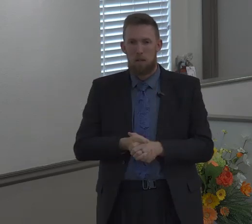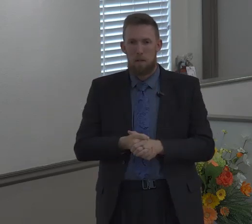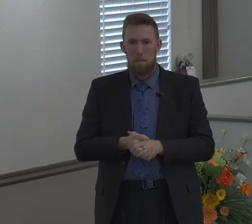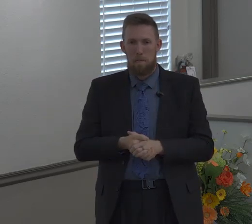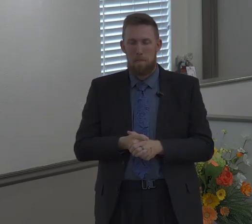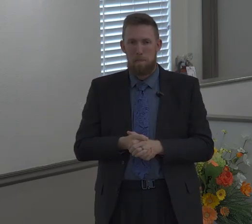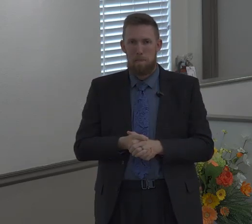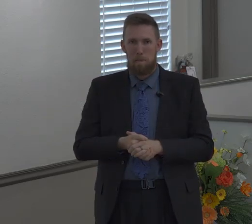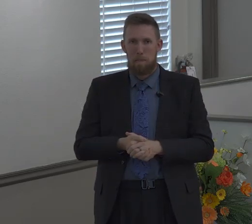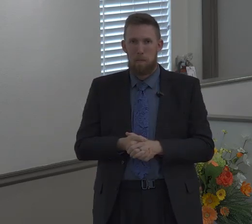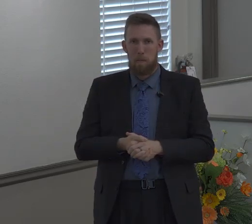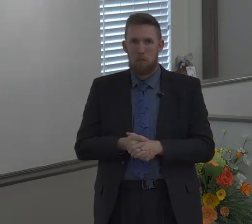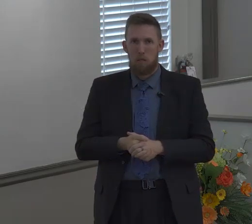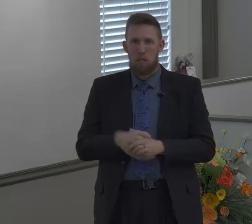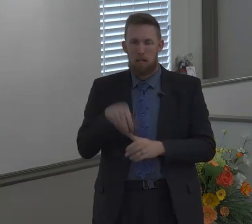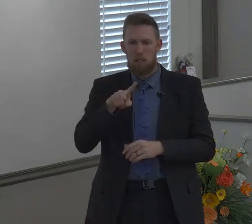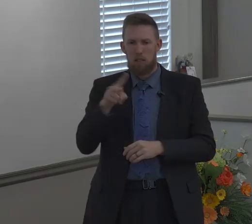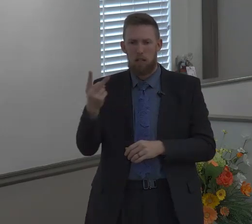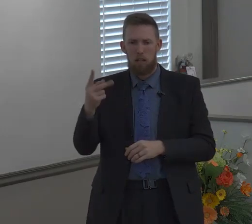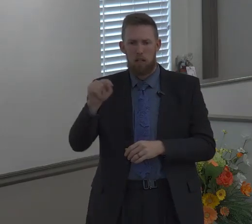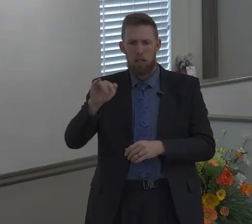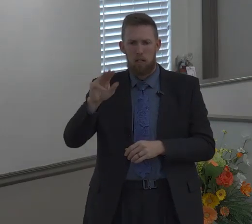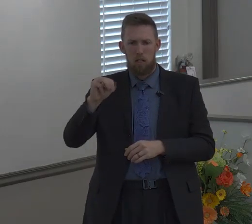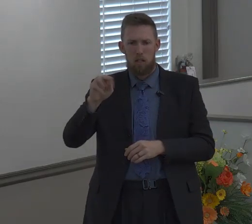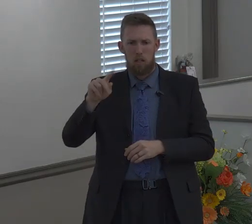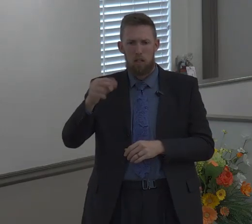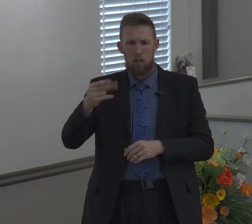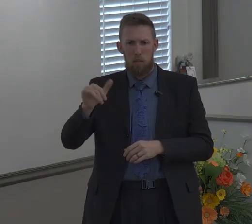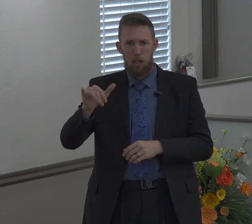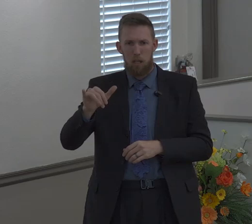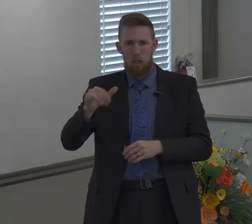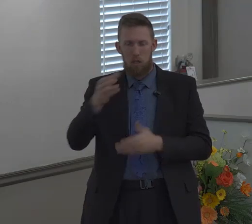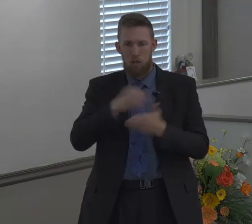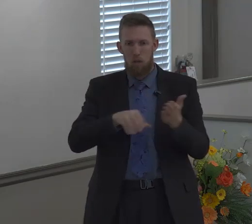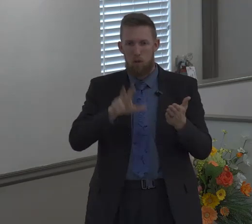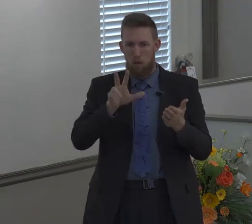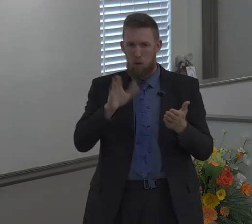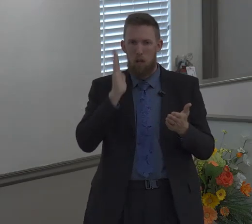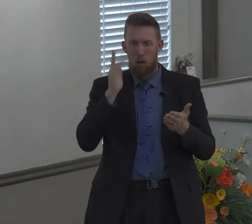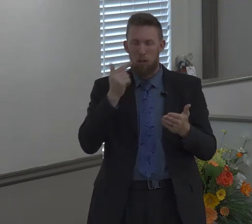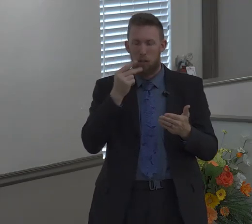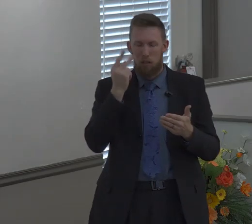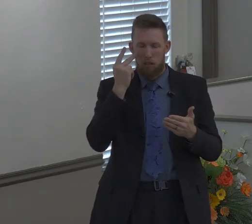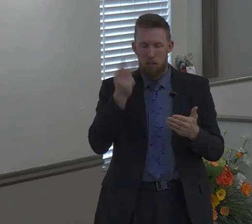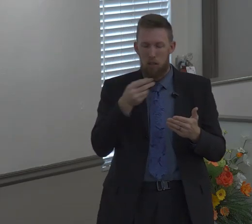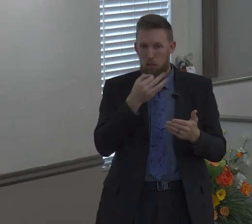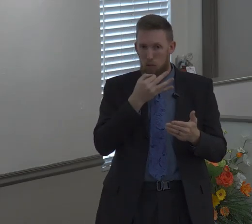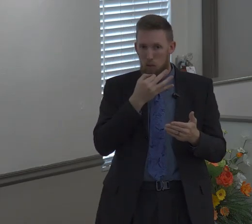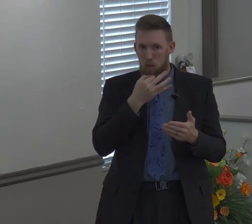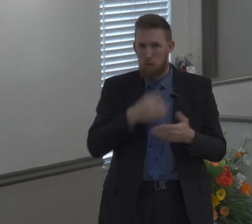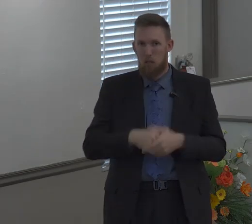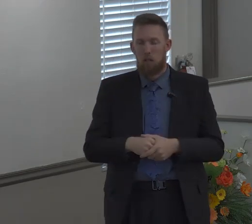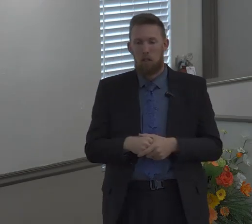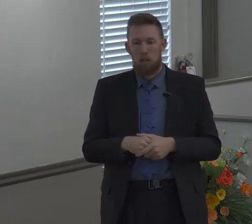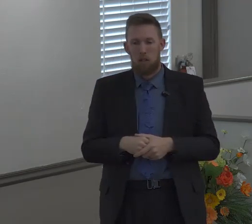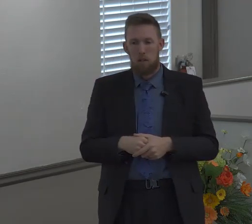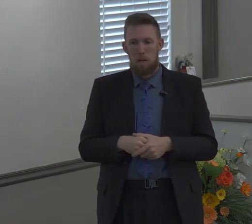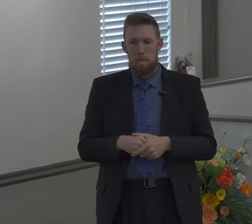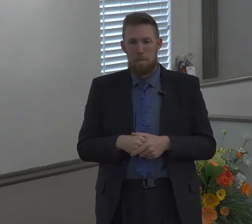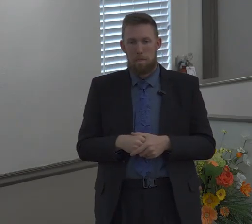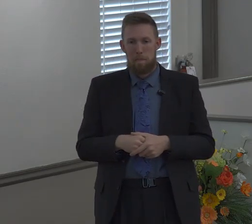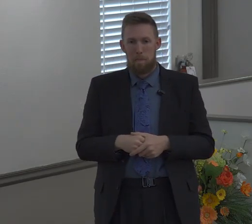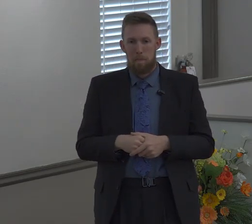present moment. In 2 Timothy chapter 3, have your fingers there, by the way, in